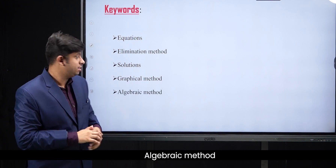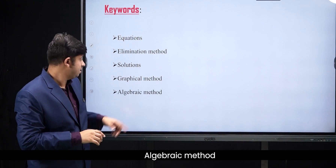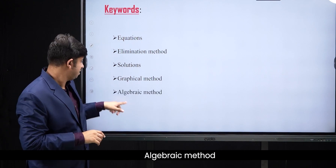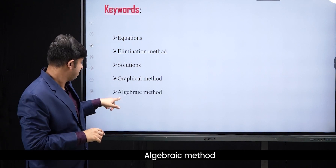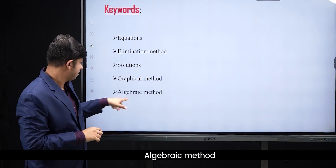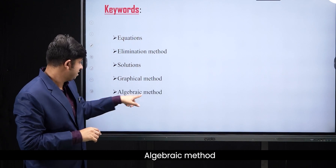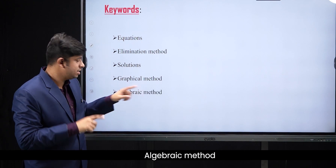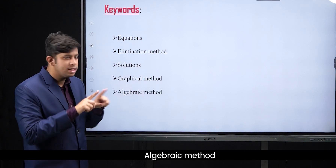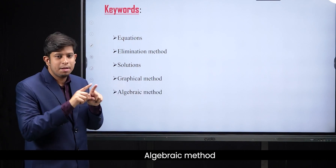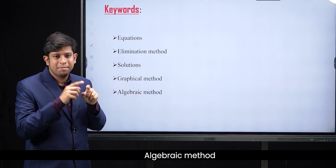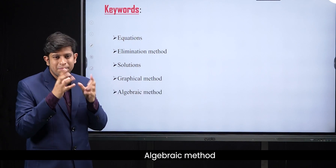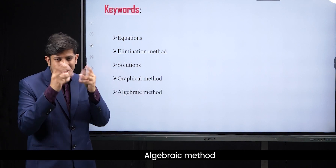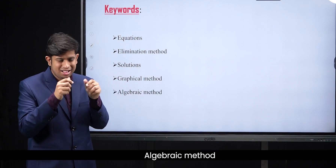algebraic method,